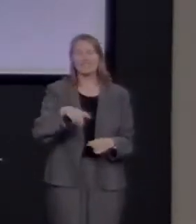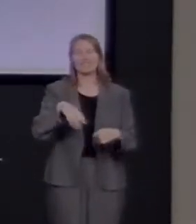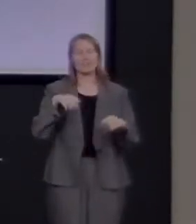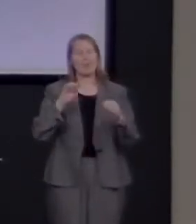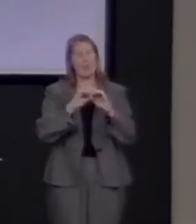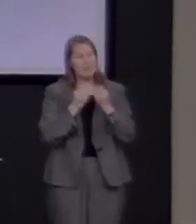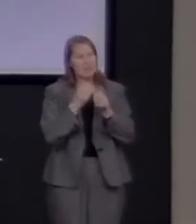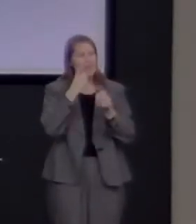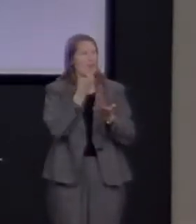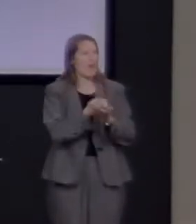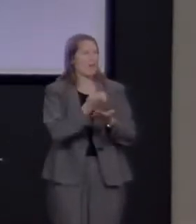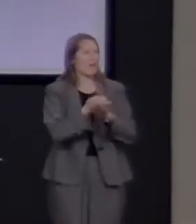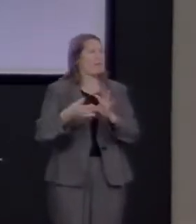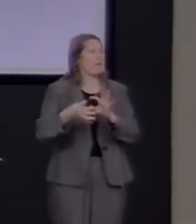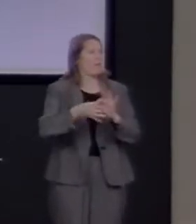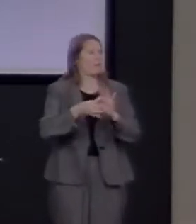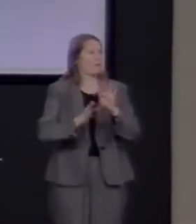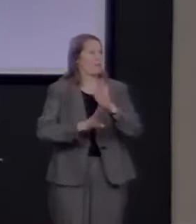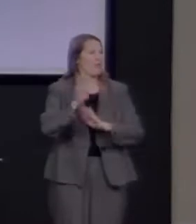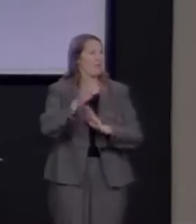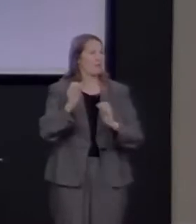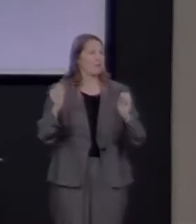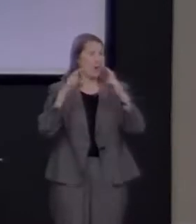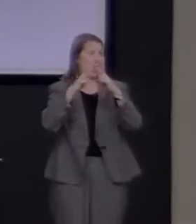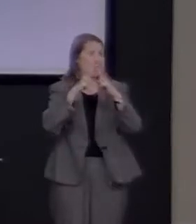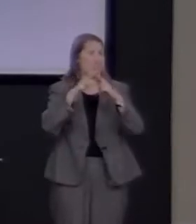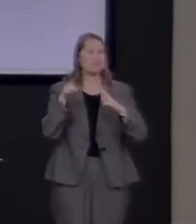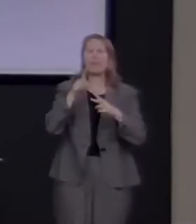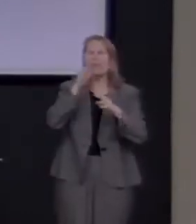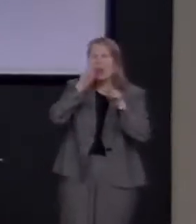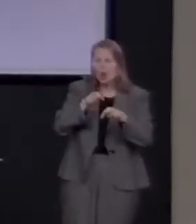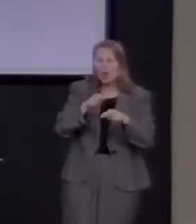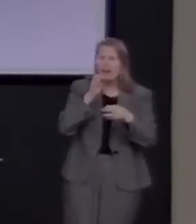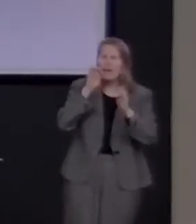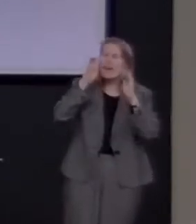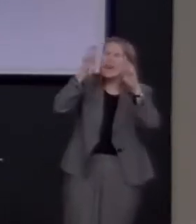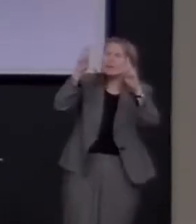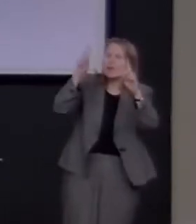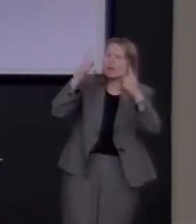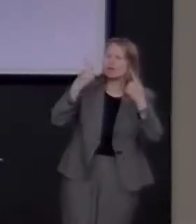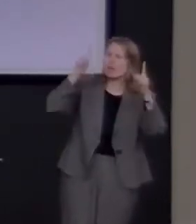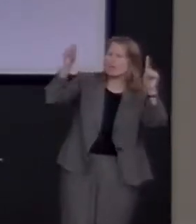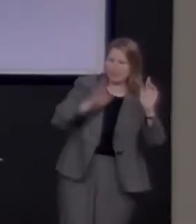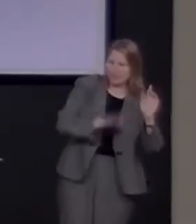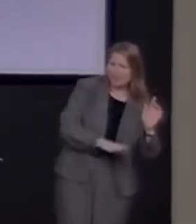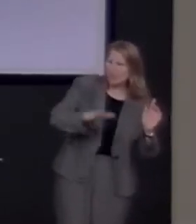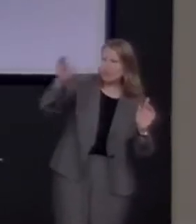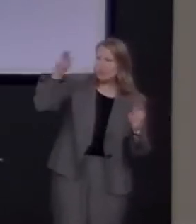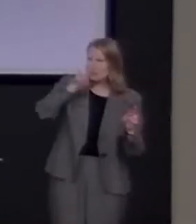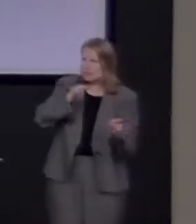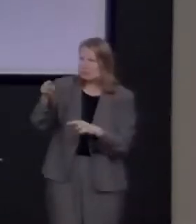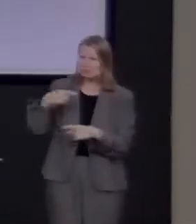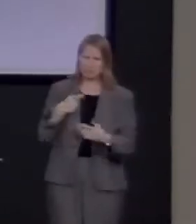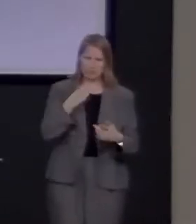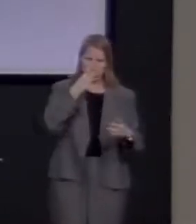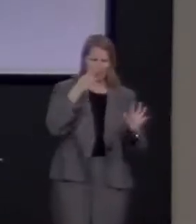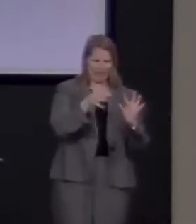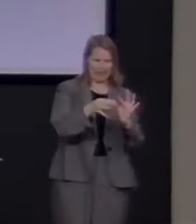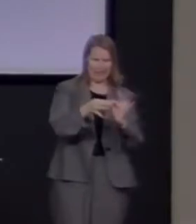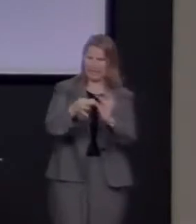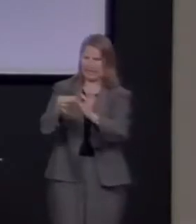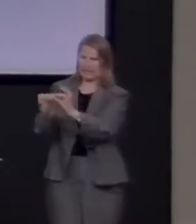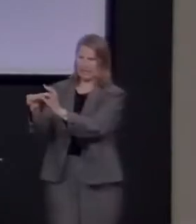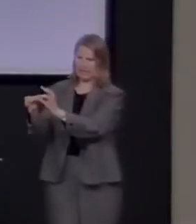Economic Cooperation and Development, they track educational achievement over time, and they can link the